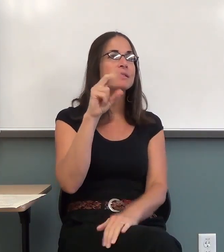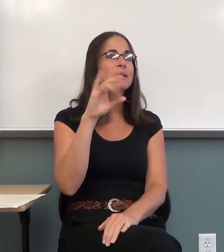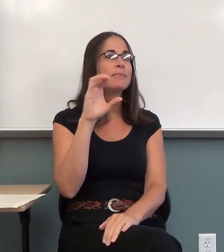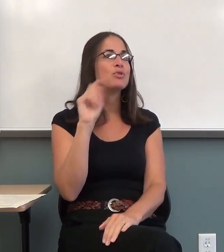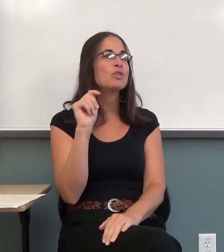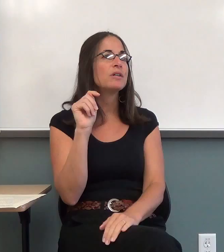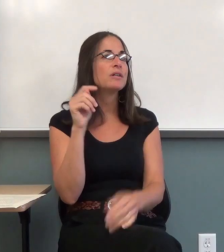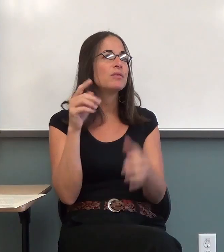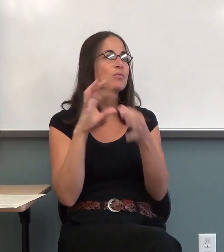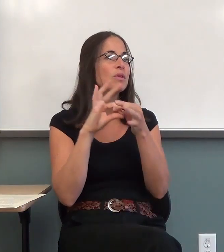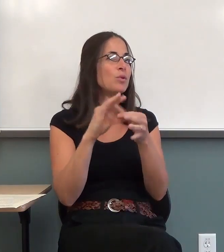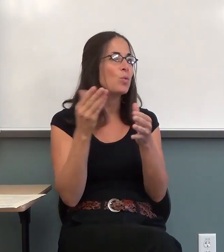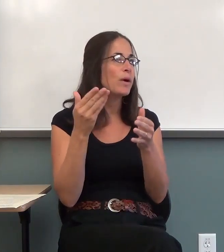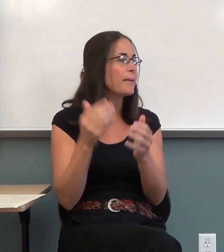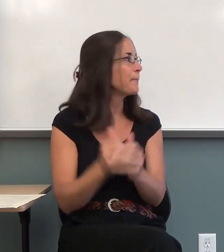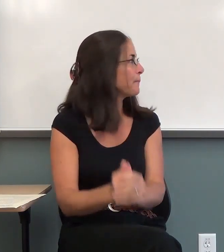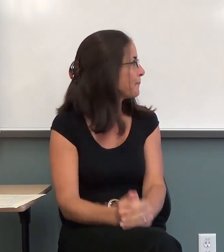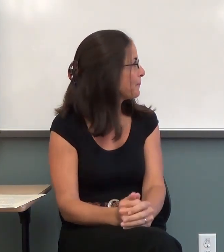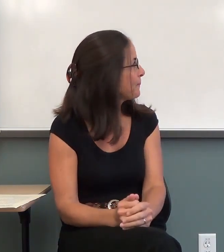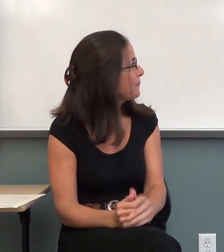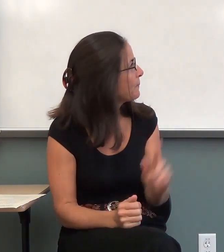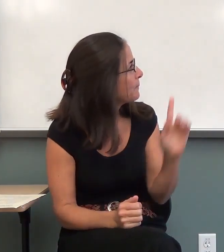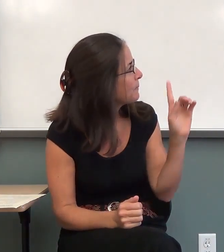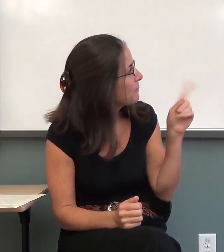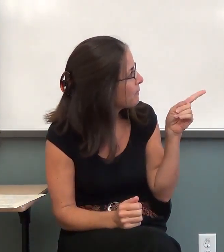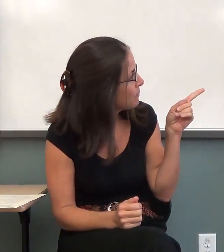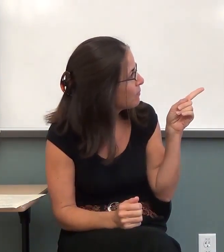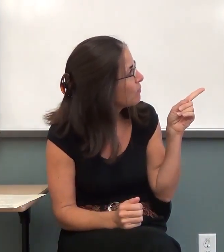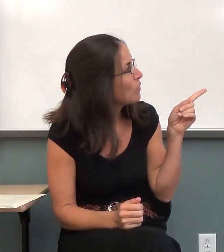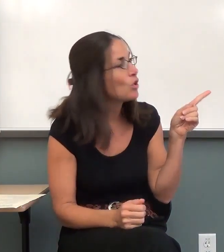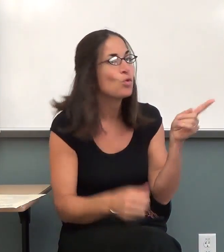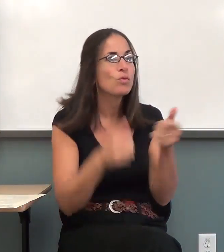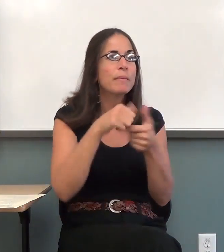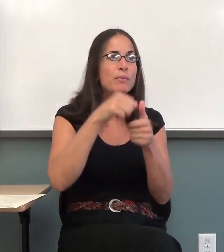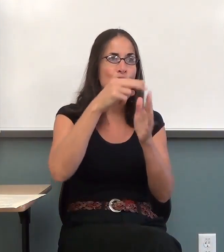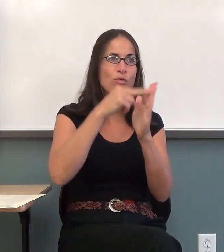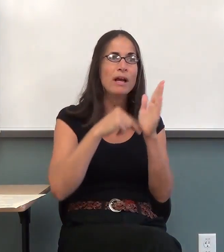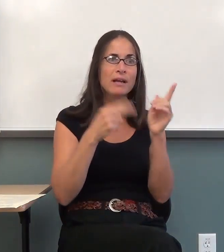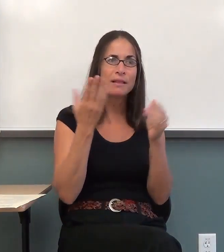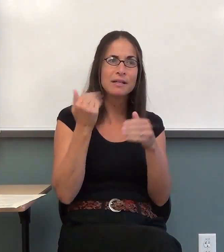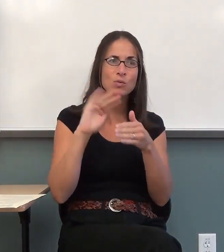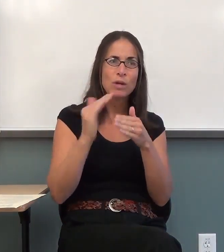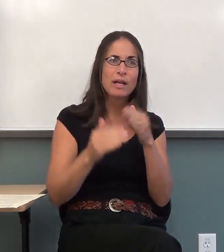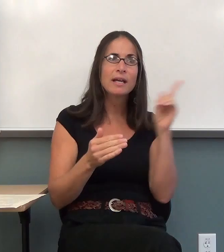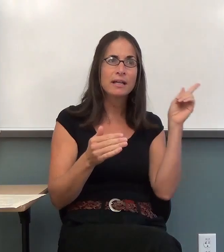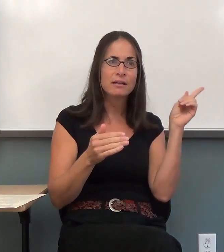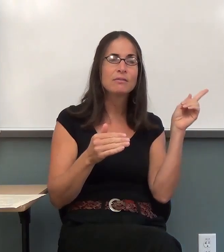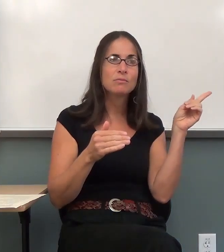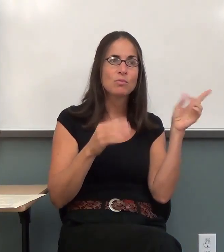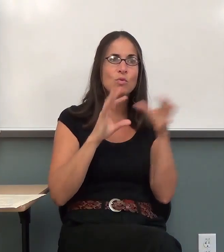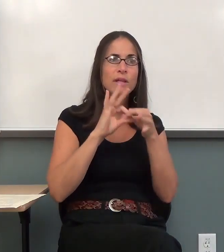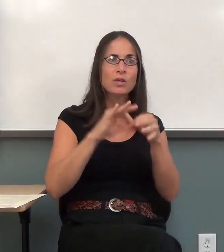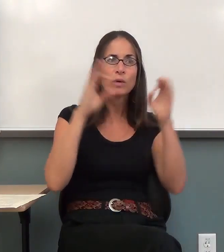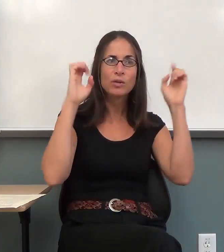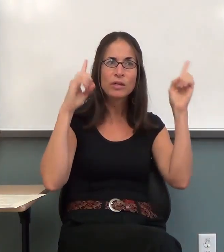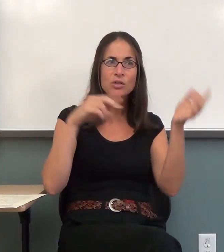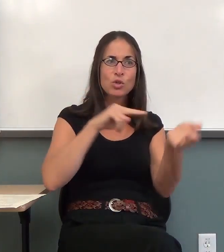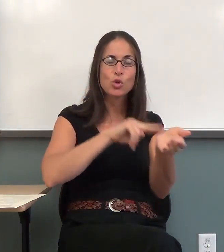this. Remember that? Remember reading something about that? Okay, having to do with education and nursing education? Okay,